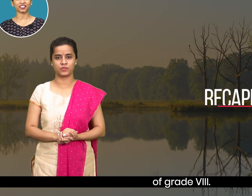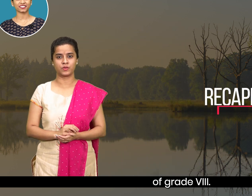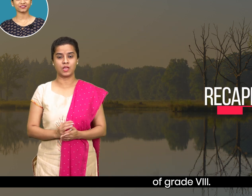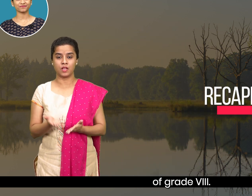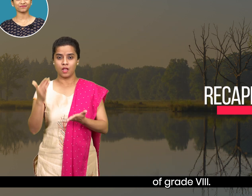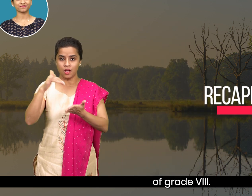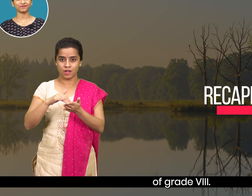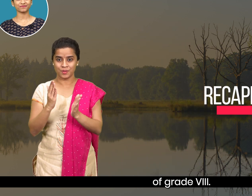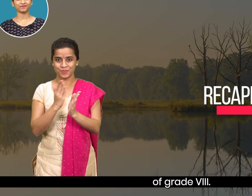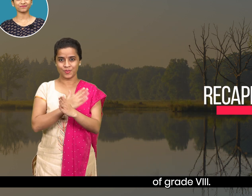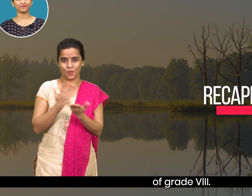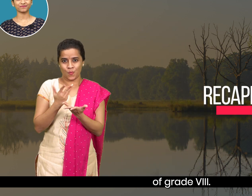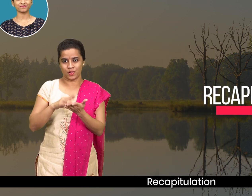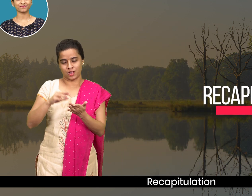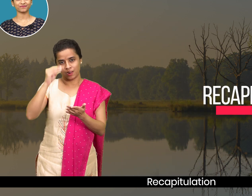Recapitulation.